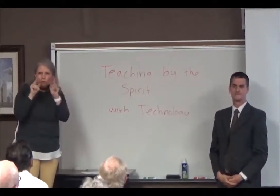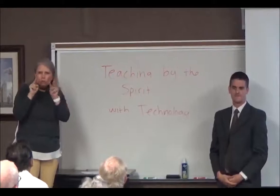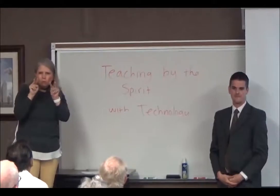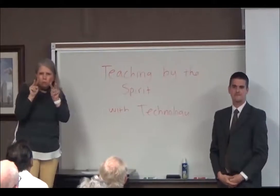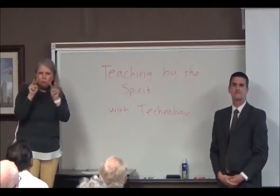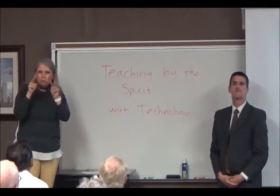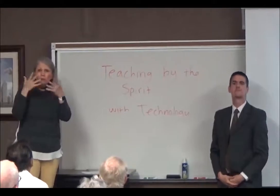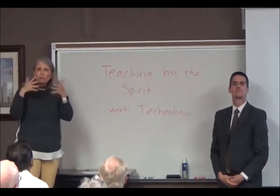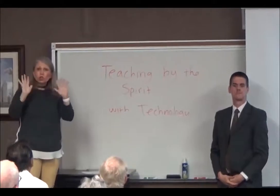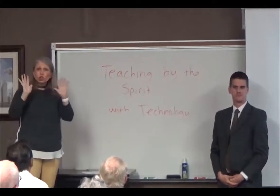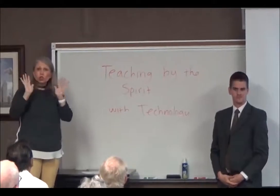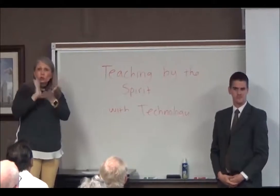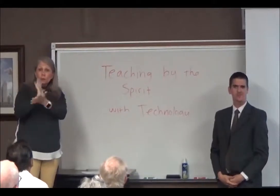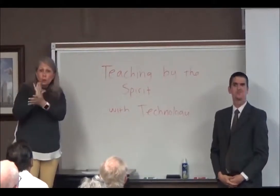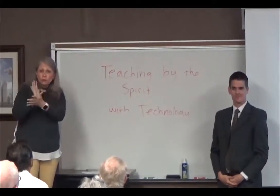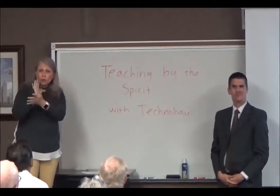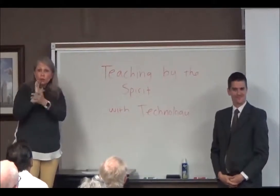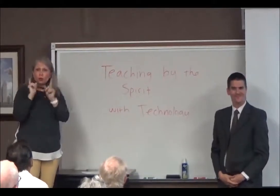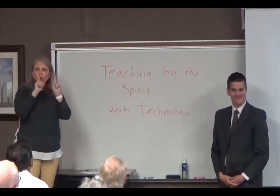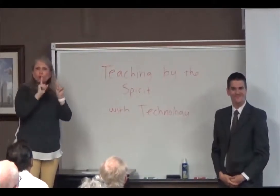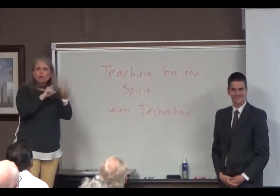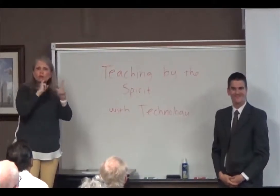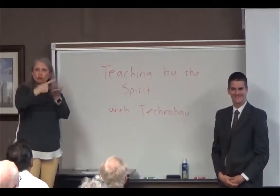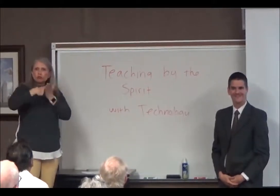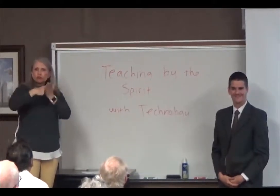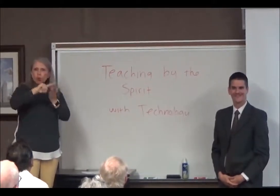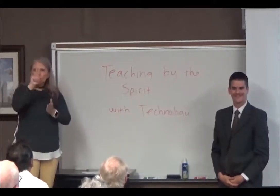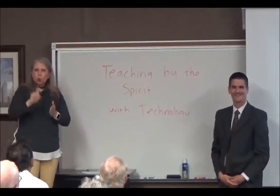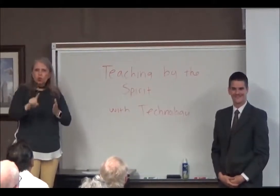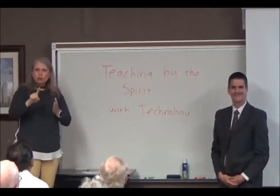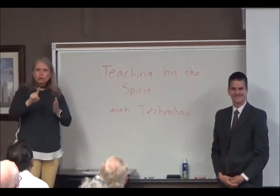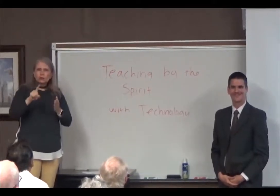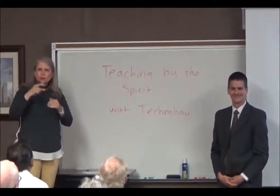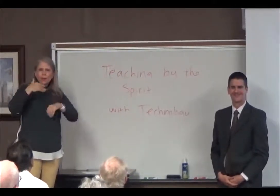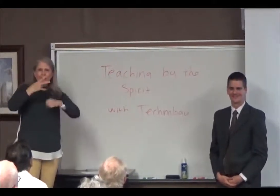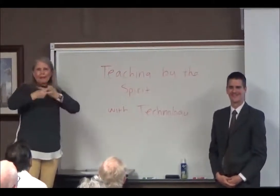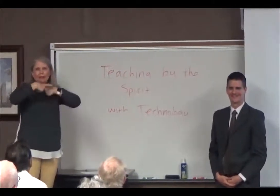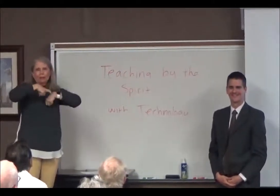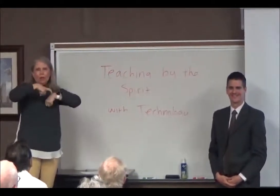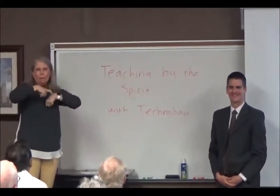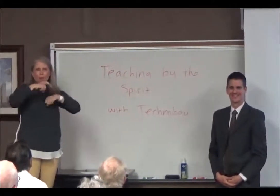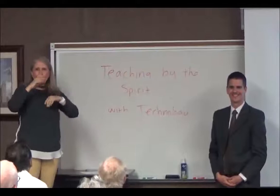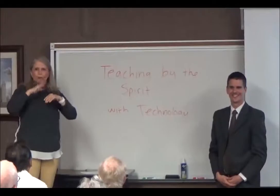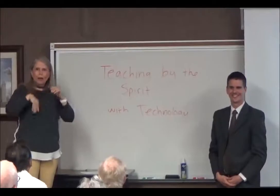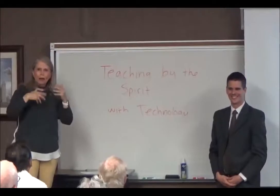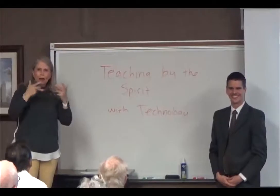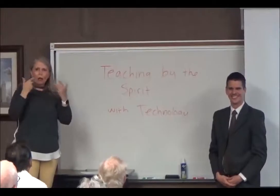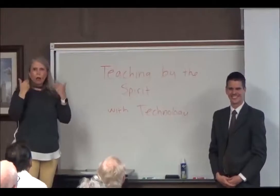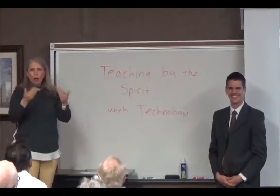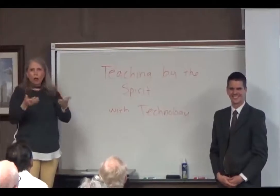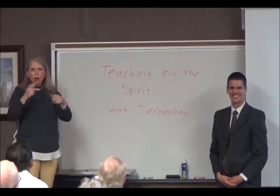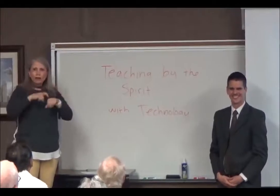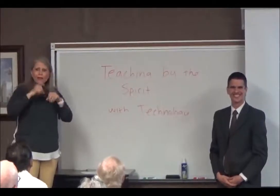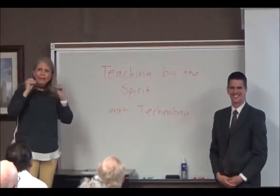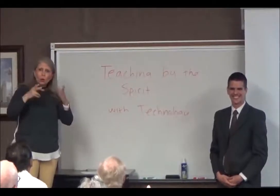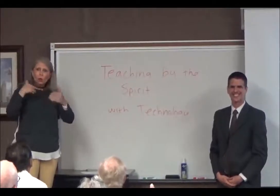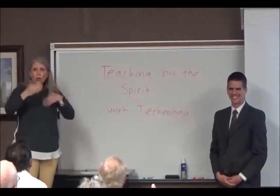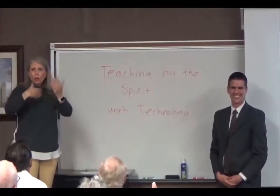Like with child, help give them something to pay attention to. And then stop the movie to discuss that question. That'll save your time, and you can go ahead and